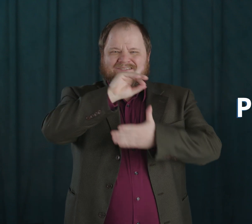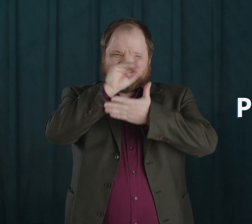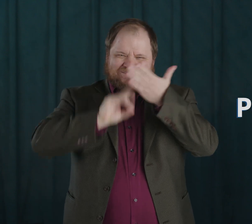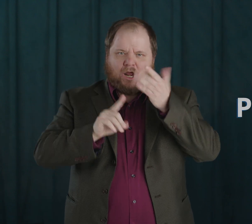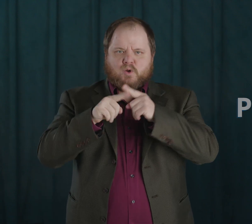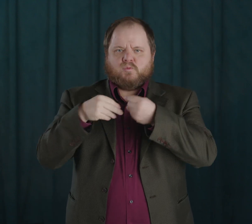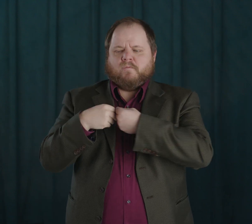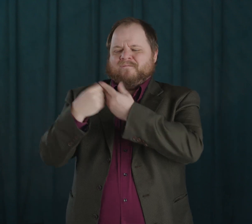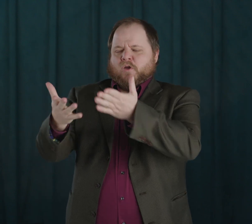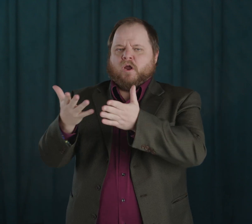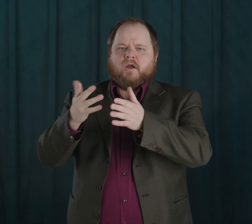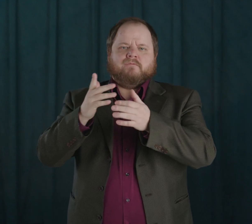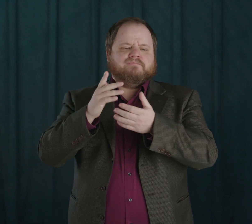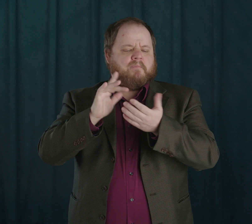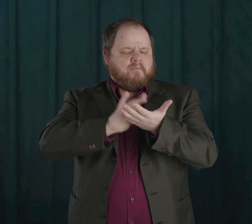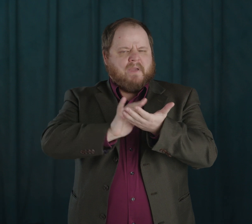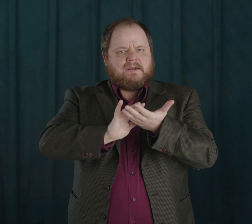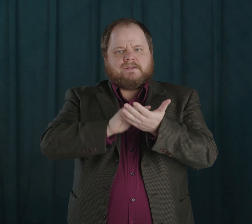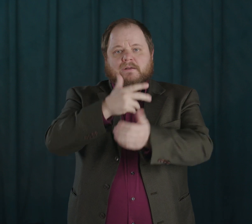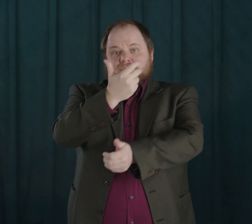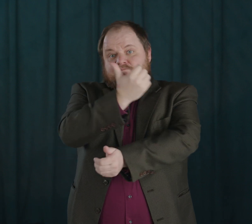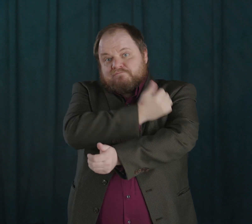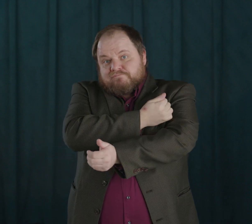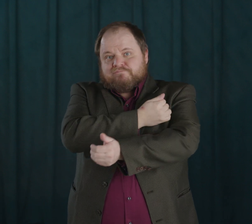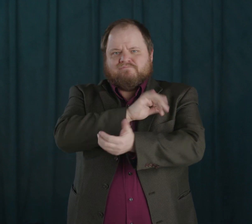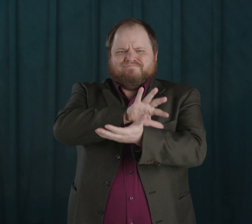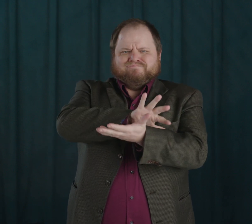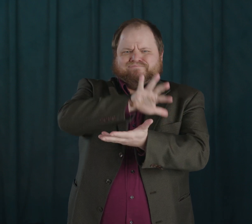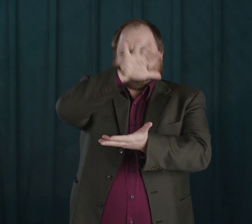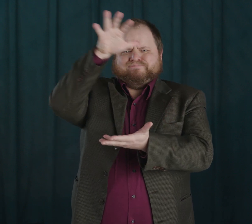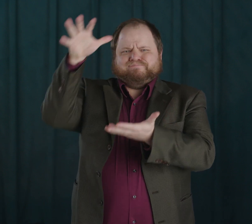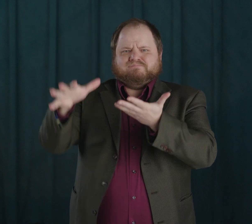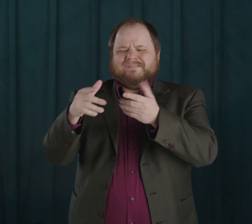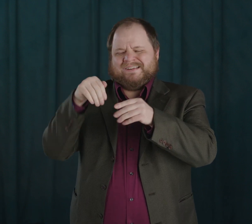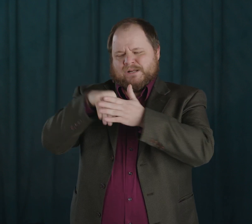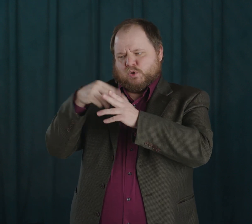Pods are designed to provide medicine to a large number of people in a short amount of time.